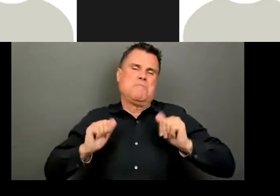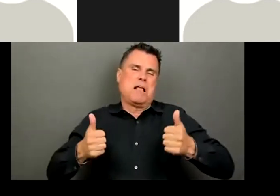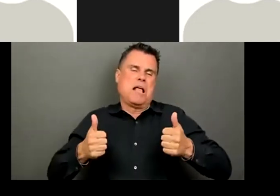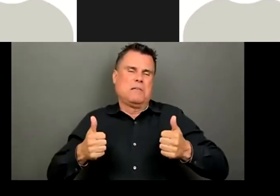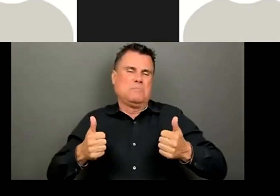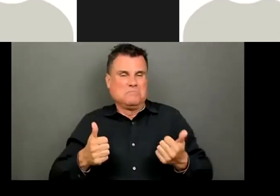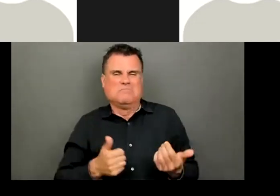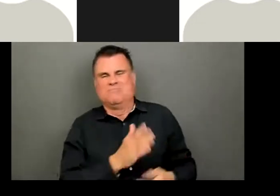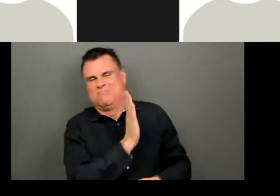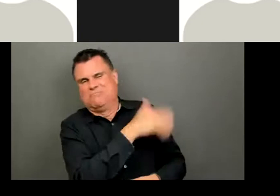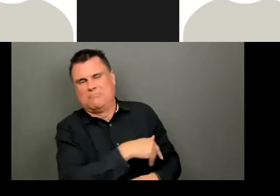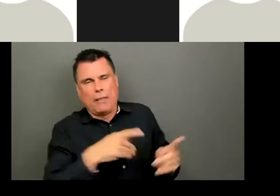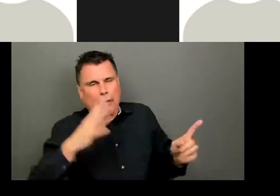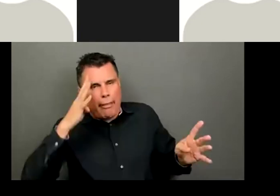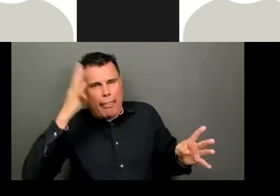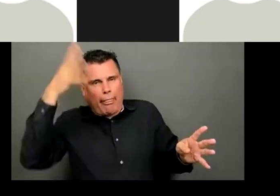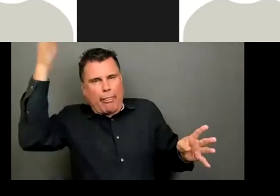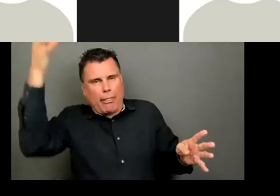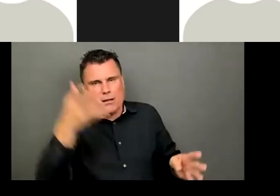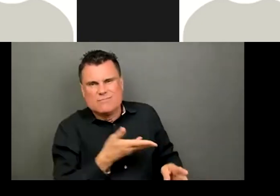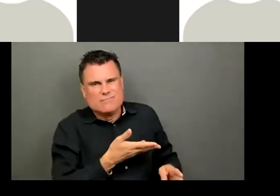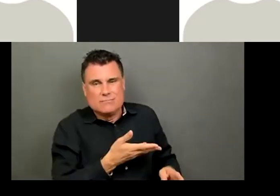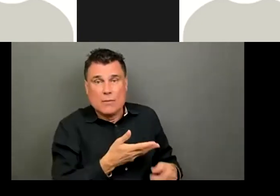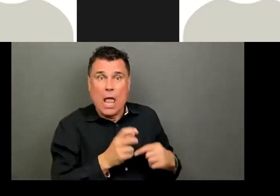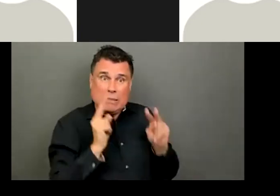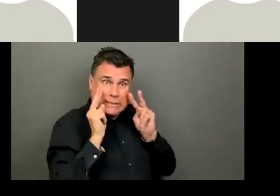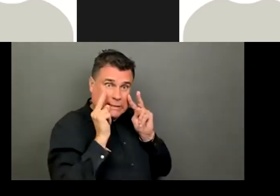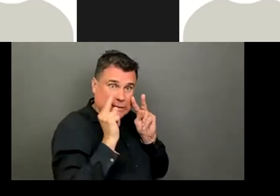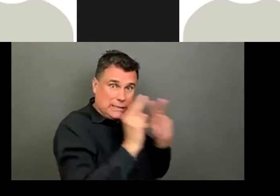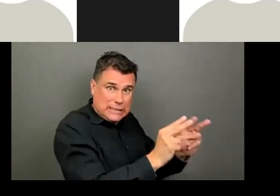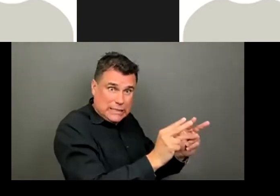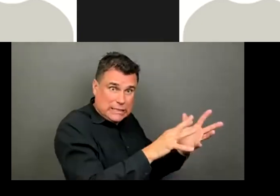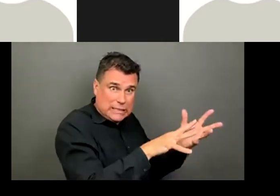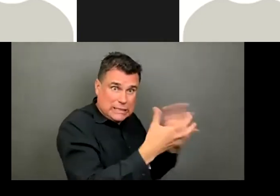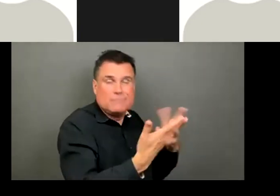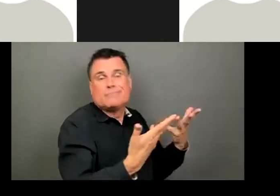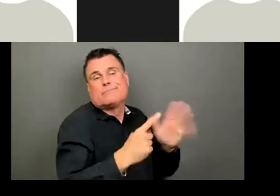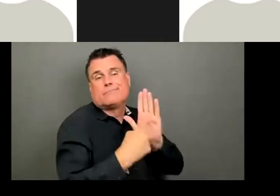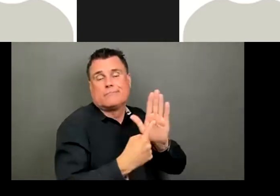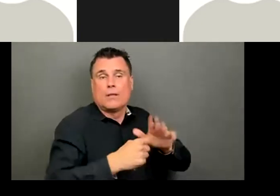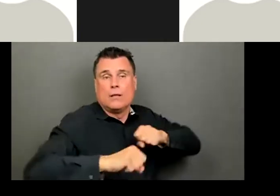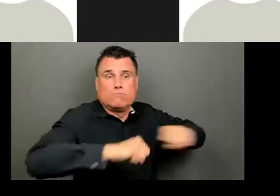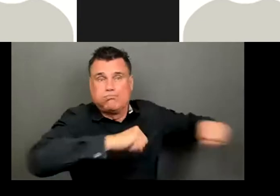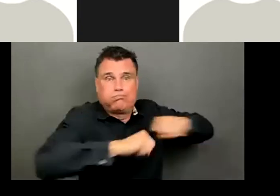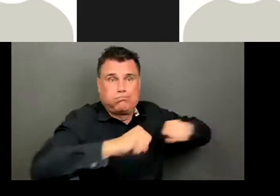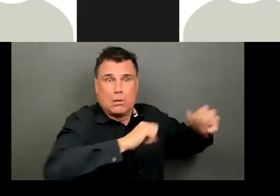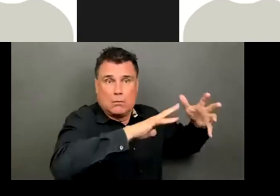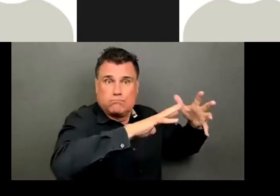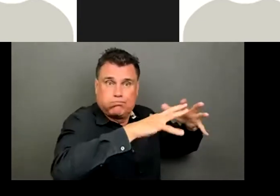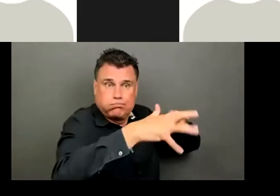disaster of floods or earthquake, you must recall the Pakistan disaster of earthquake in 2005, you know, the